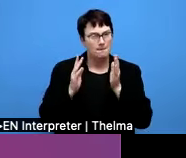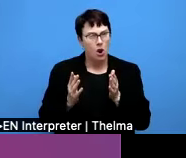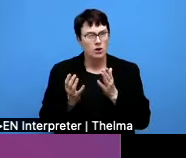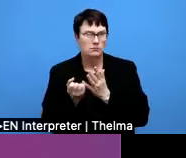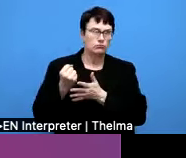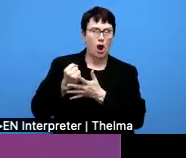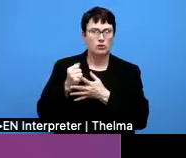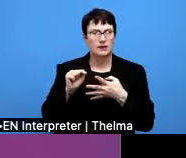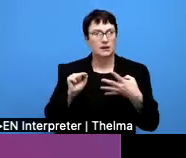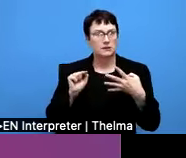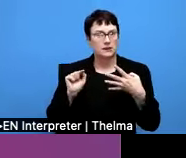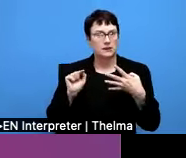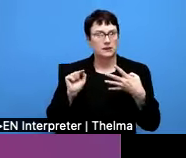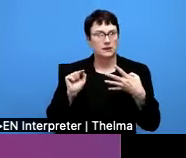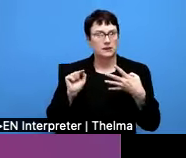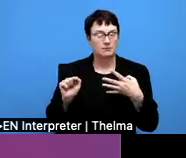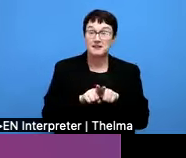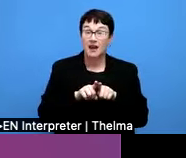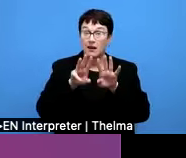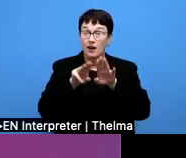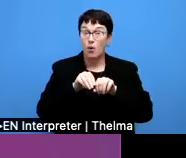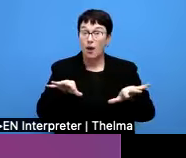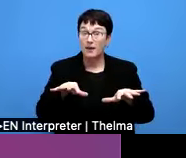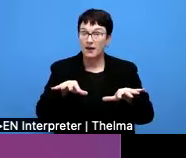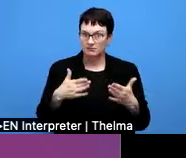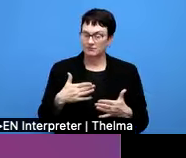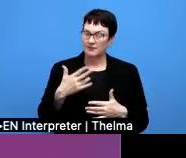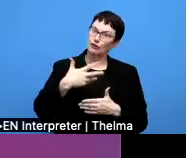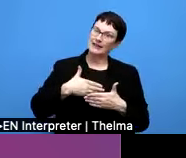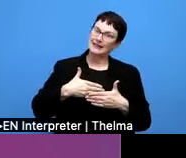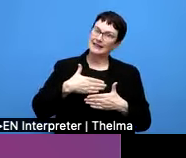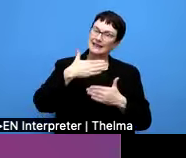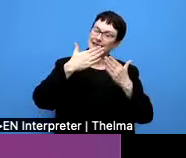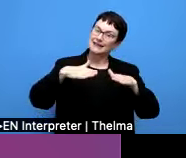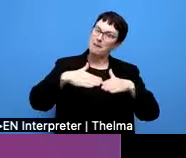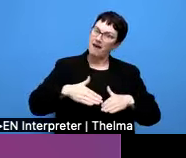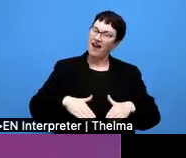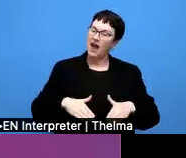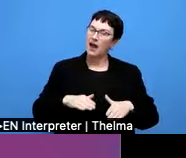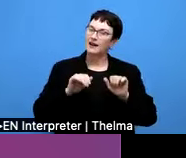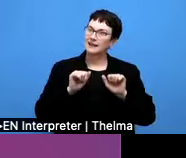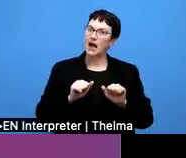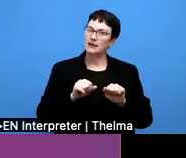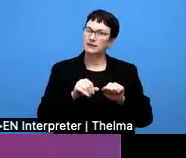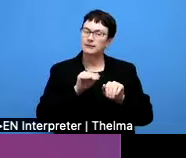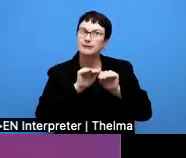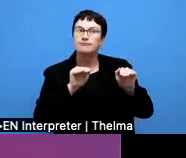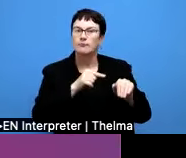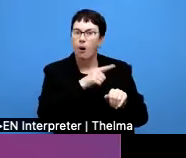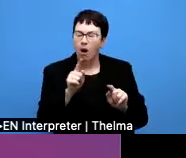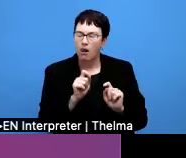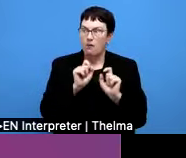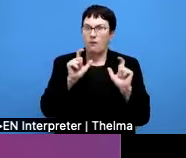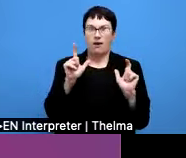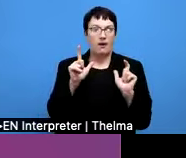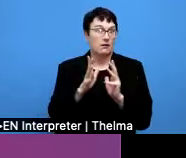And a webinar like this on the 3rd of December moves the needle in that direction. The third area of focus is really about what we need